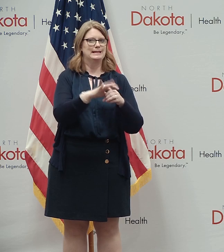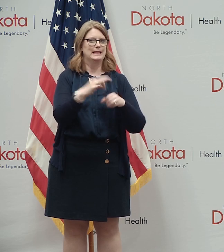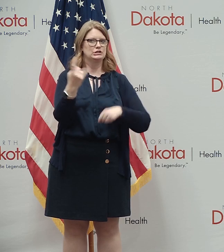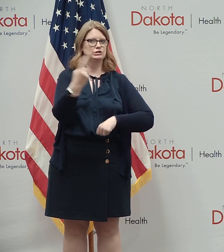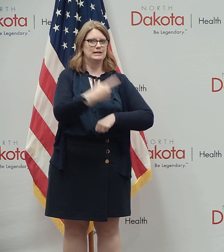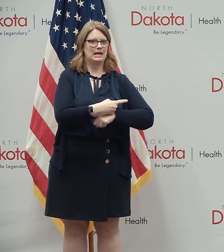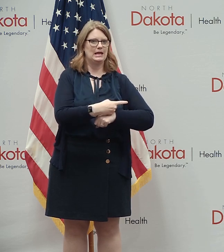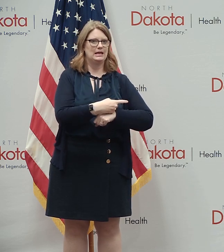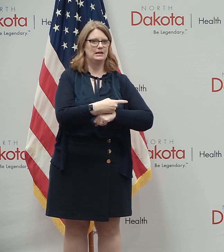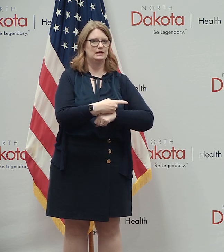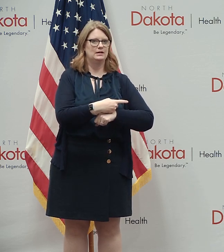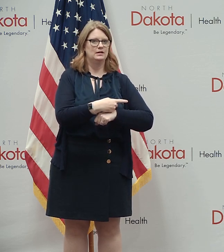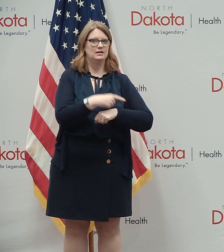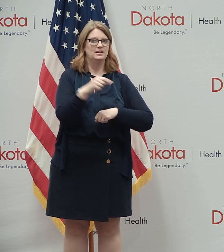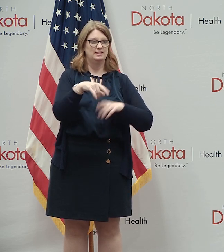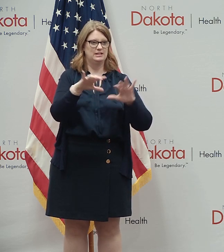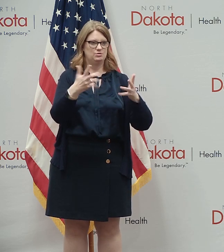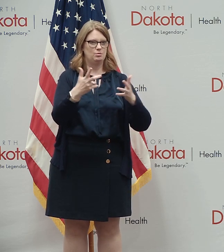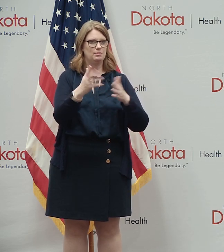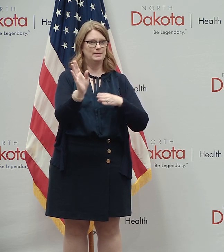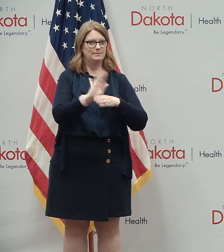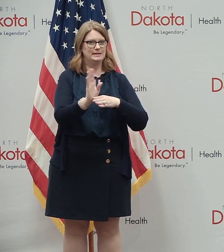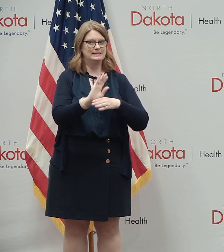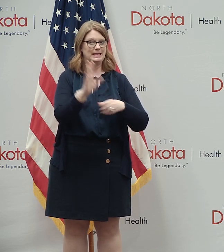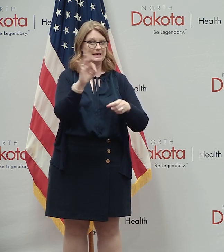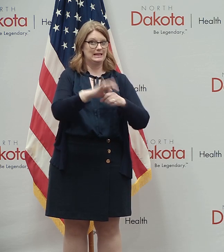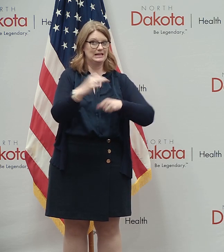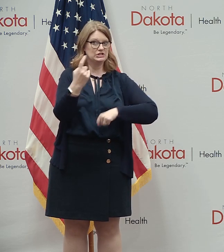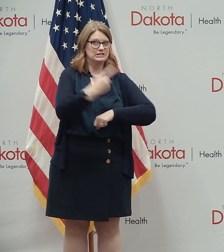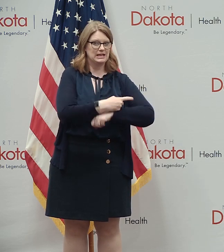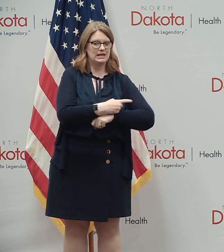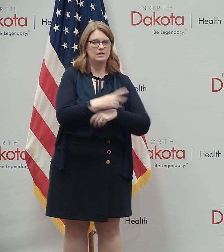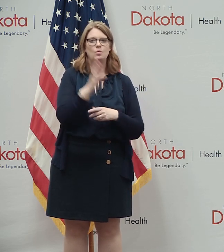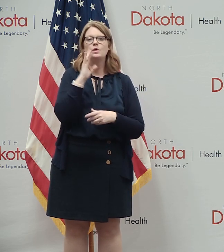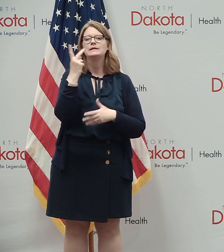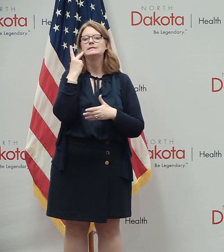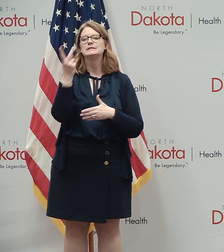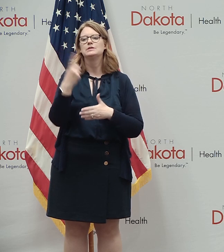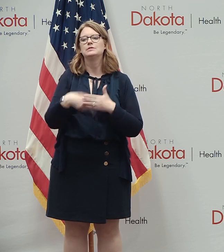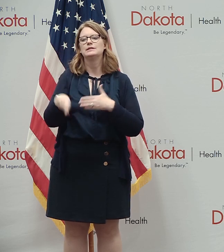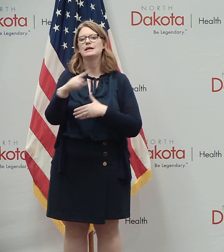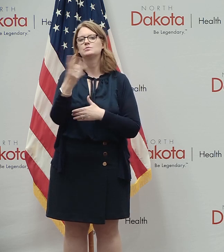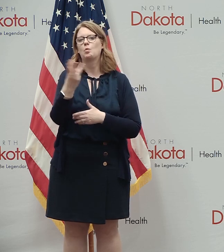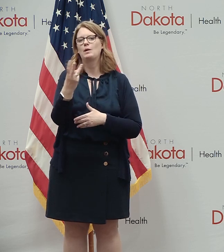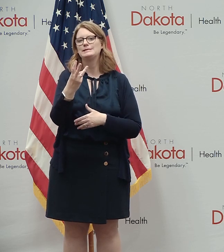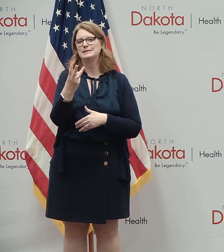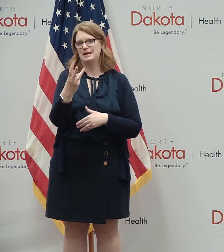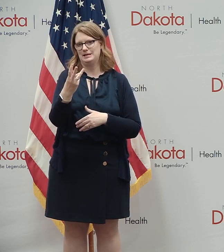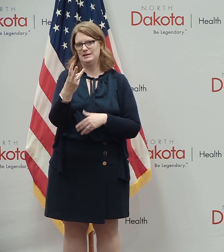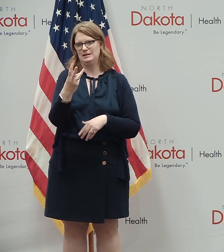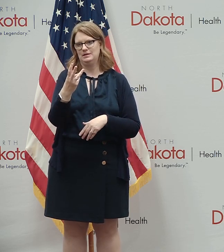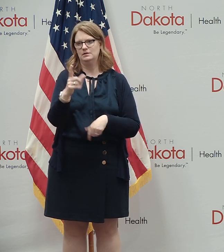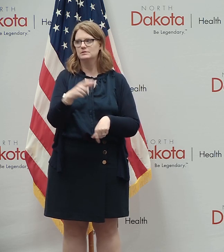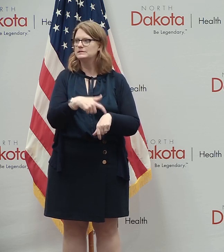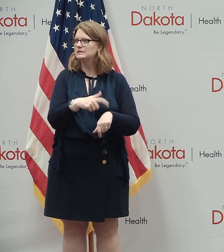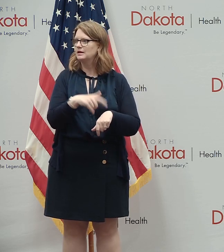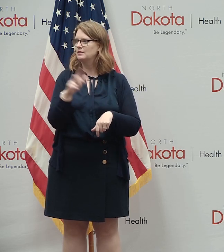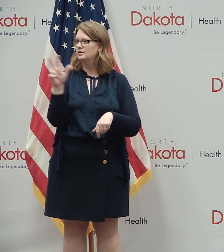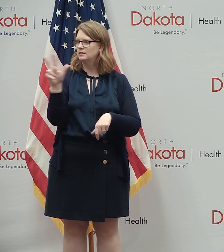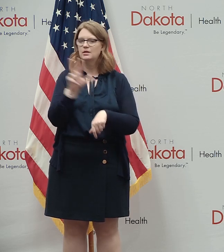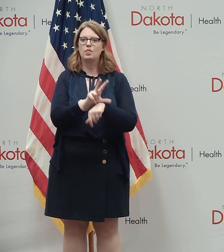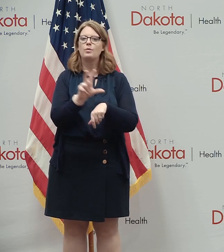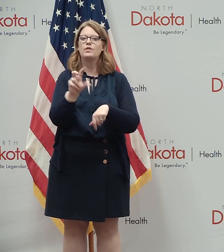as everybody here knows. We know this group will be very busy. So we'll see you next Wednesday at, what time, Mike?